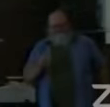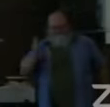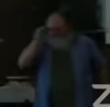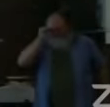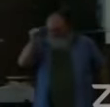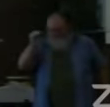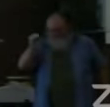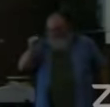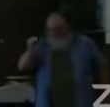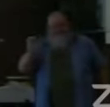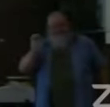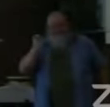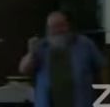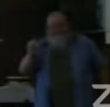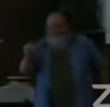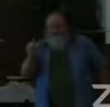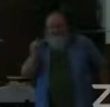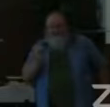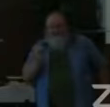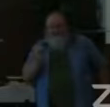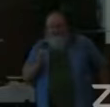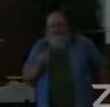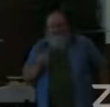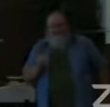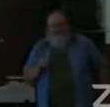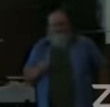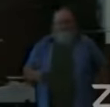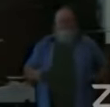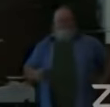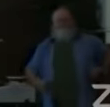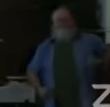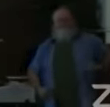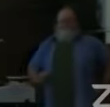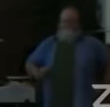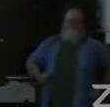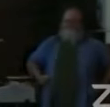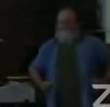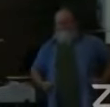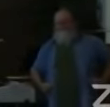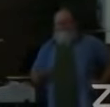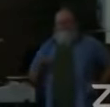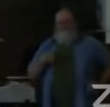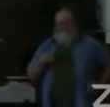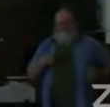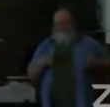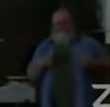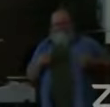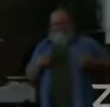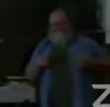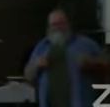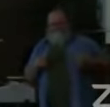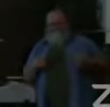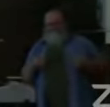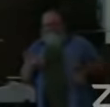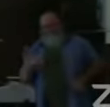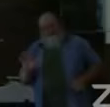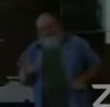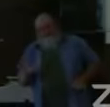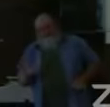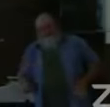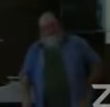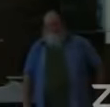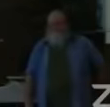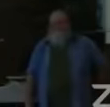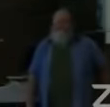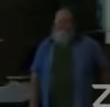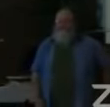an ego that I got to keep in check, we get bragging rights. Sometimes you have to deal with your ego. But we created